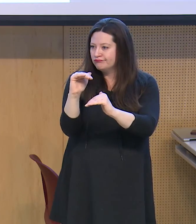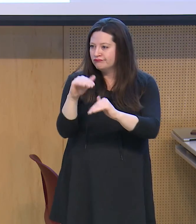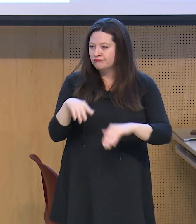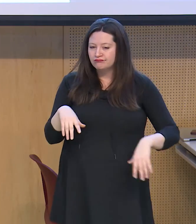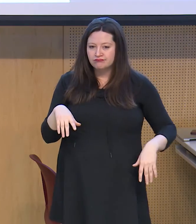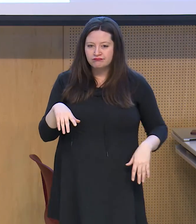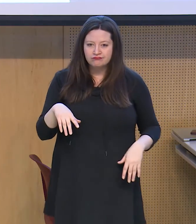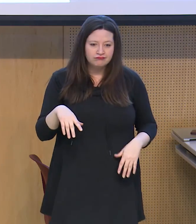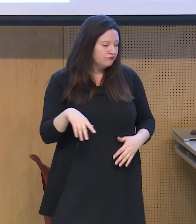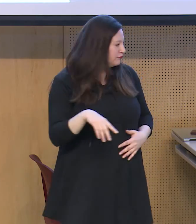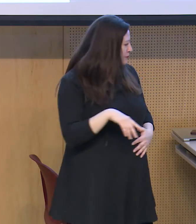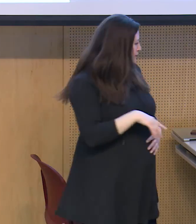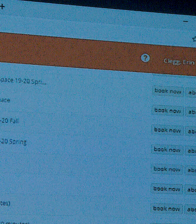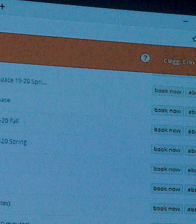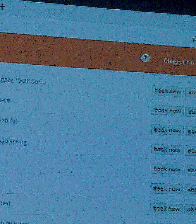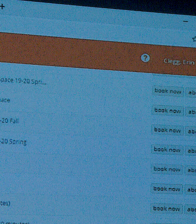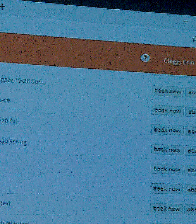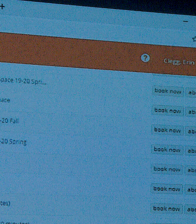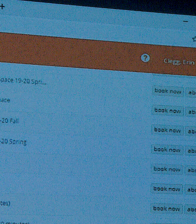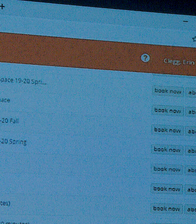that is much more restricted.